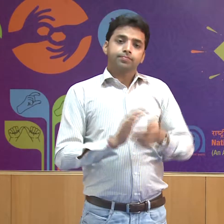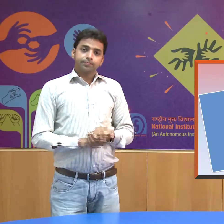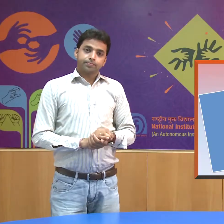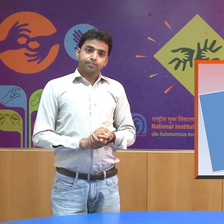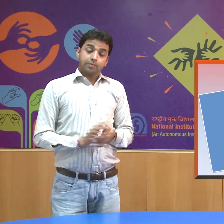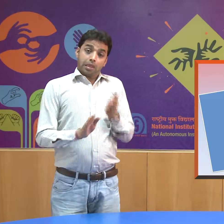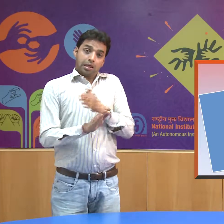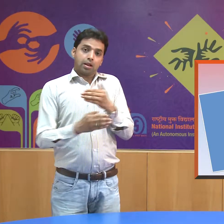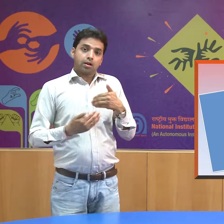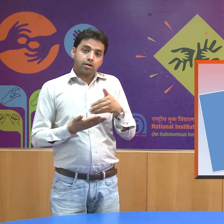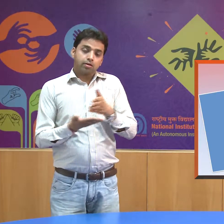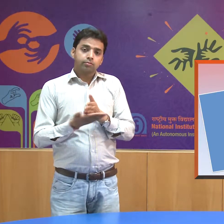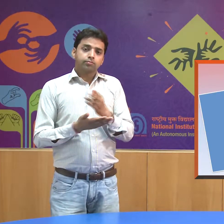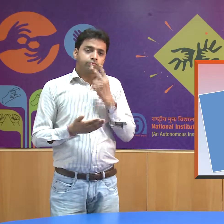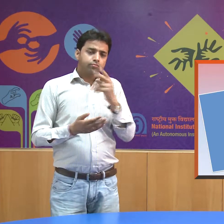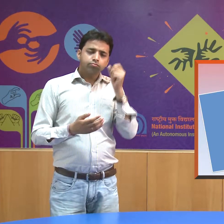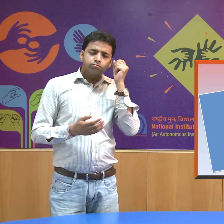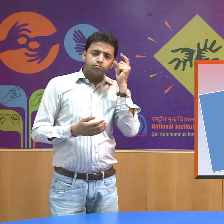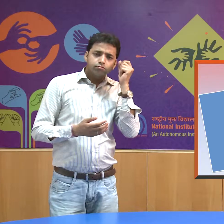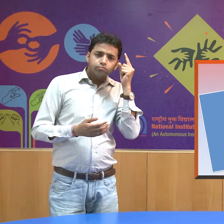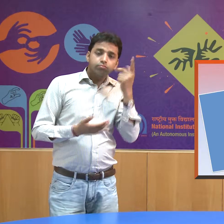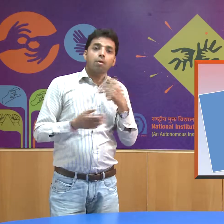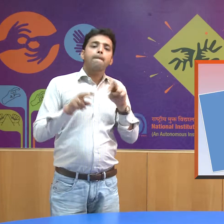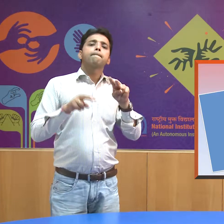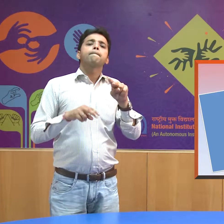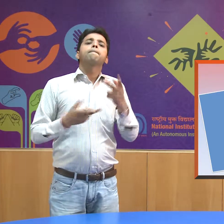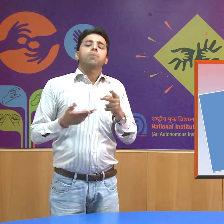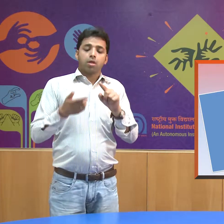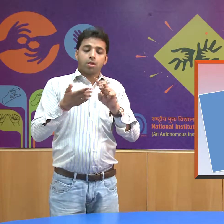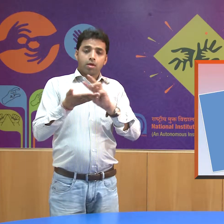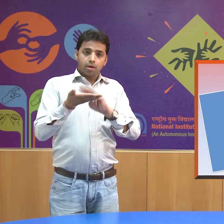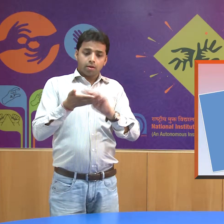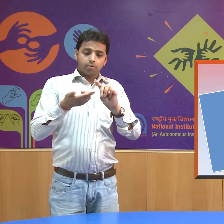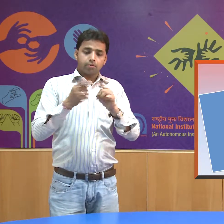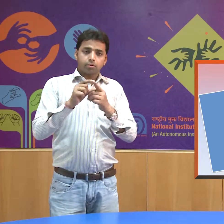let us first understand the meaning of medieval period.